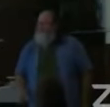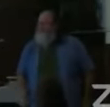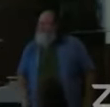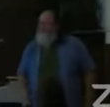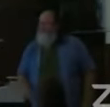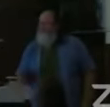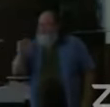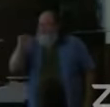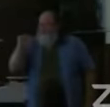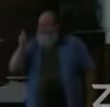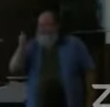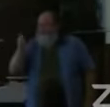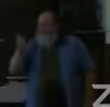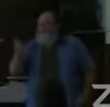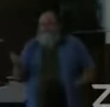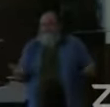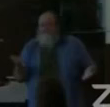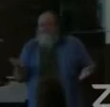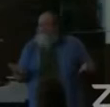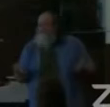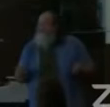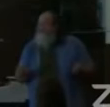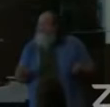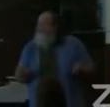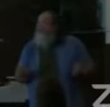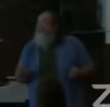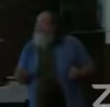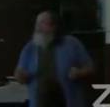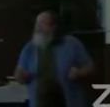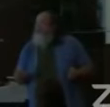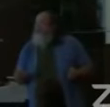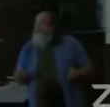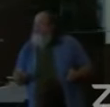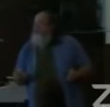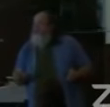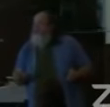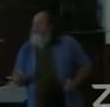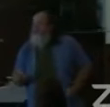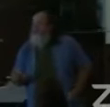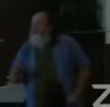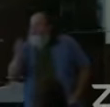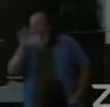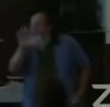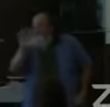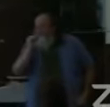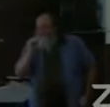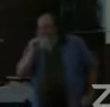10 if you have big hands. And I offer you a $50 bill.